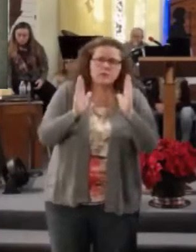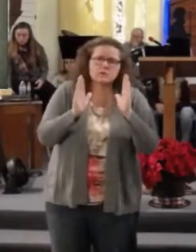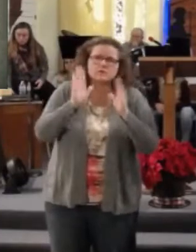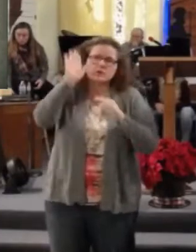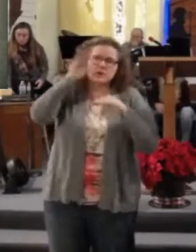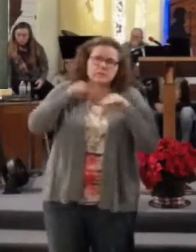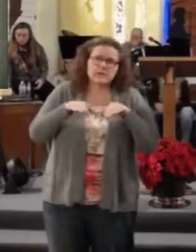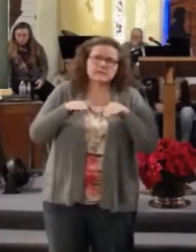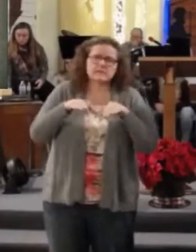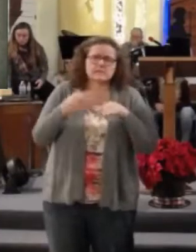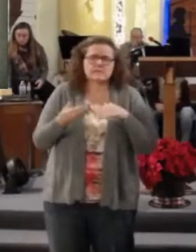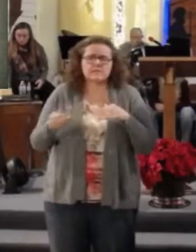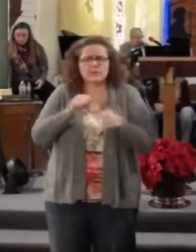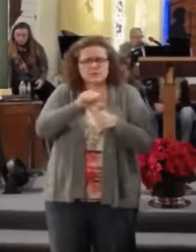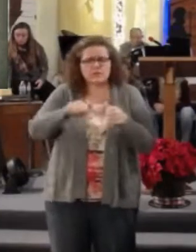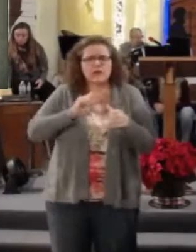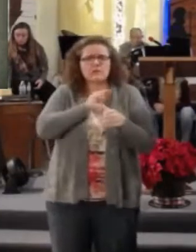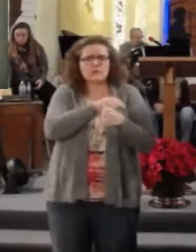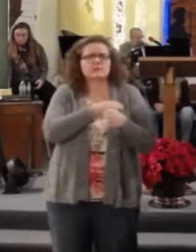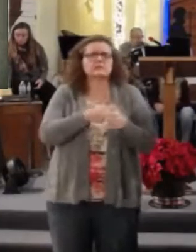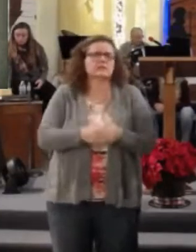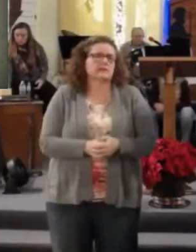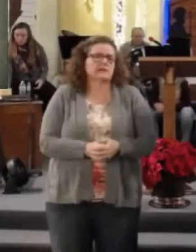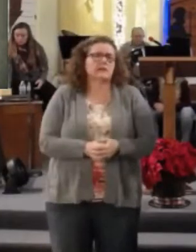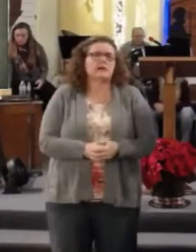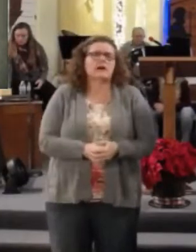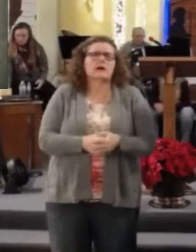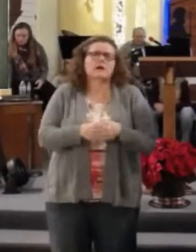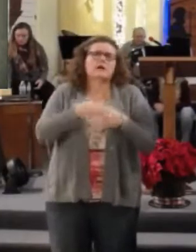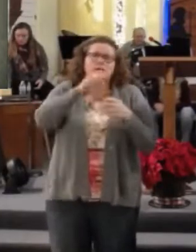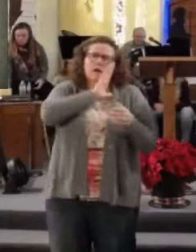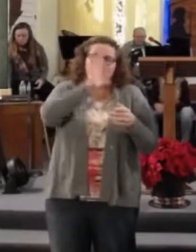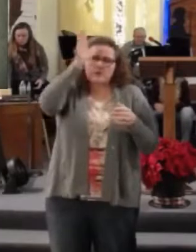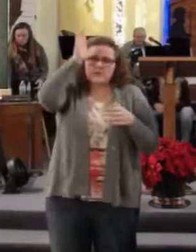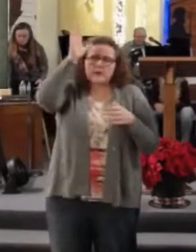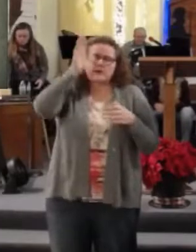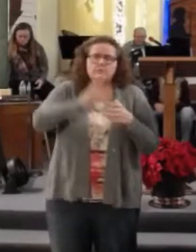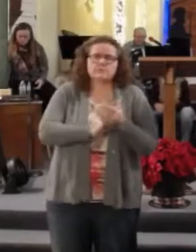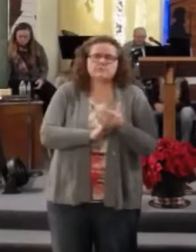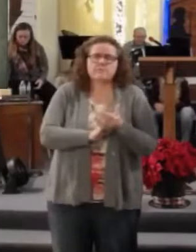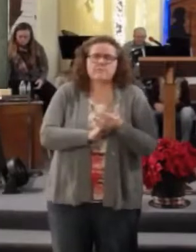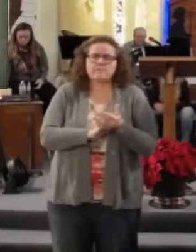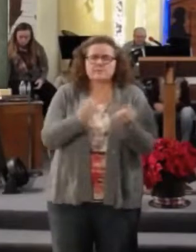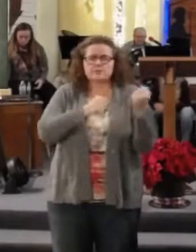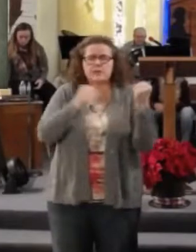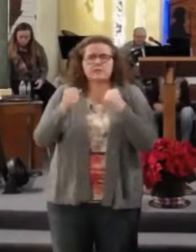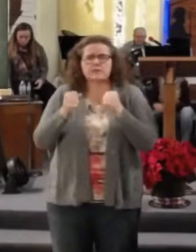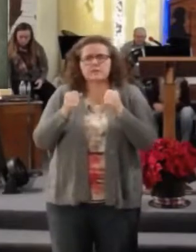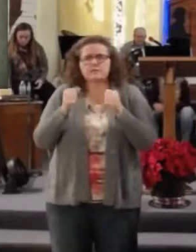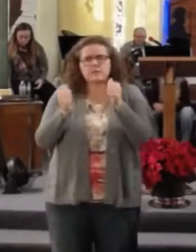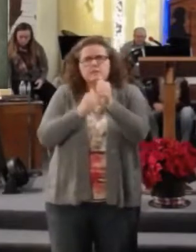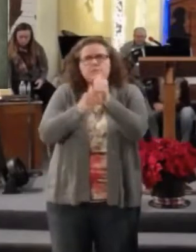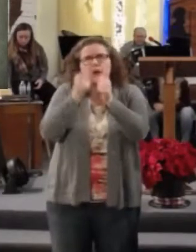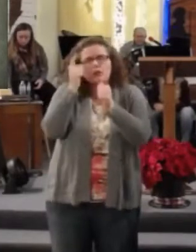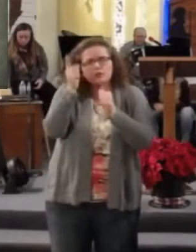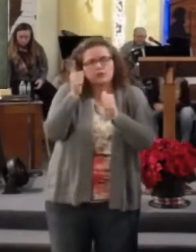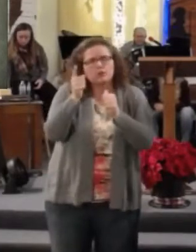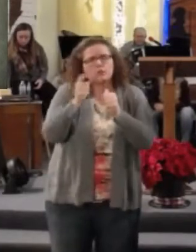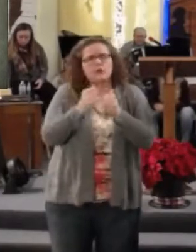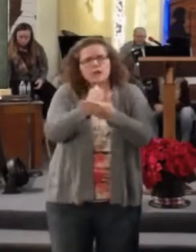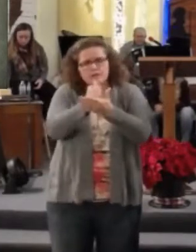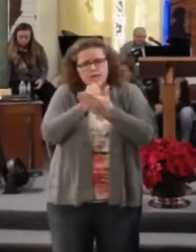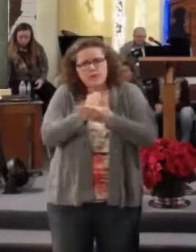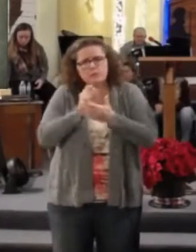us. Please, Lord, increase our resolve to pursue only what you call us to do and to deliver us